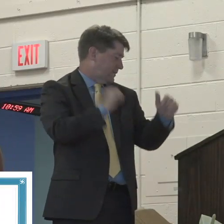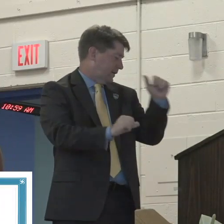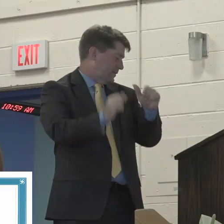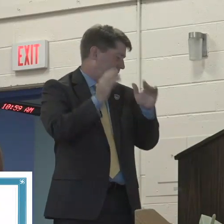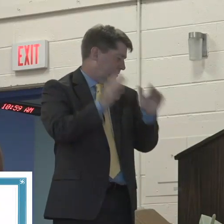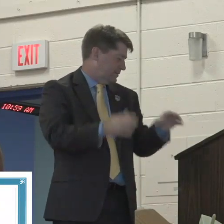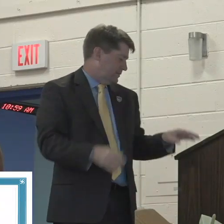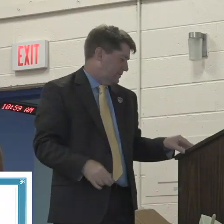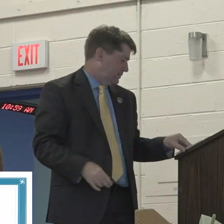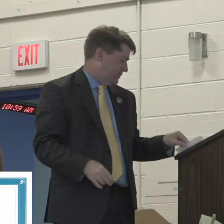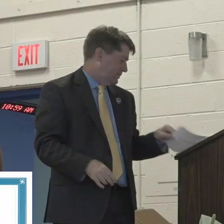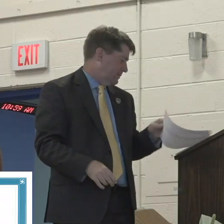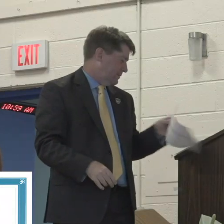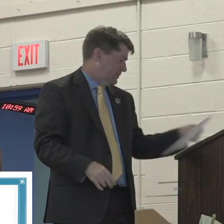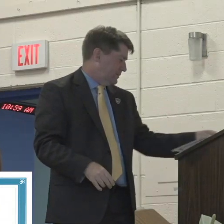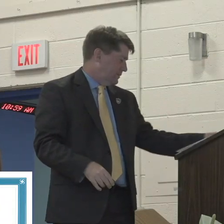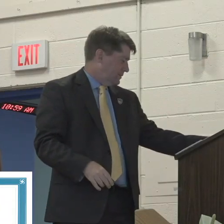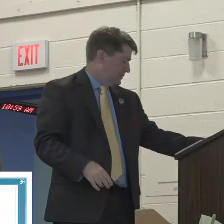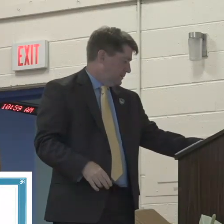for their accomplishments in science.